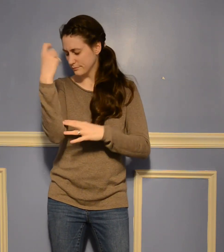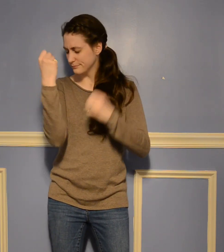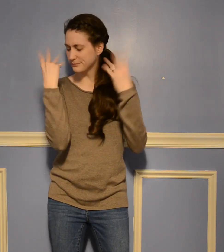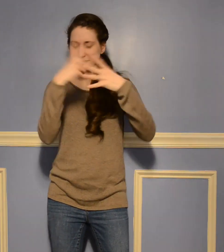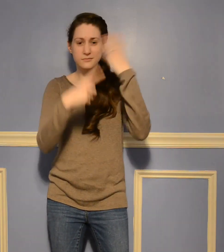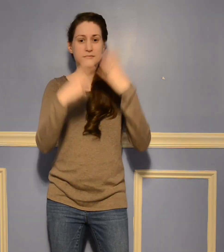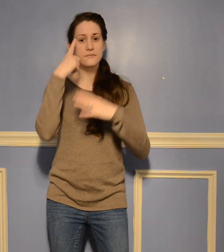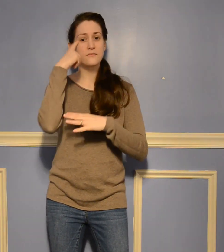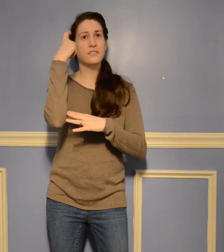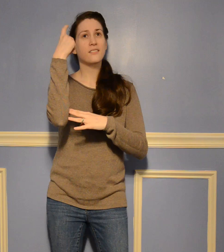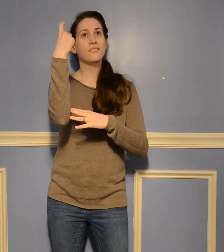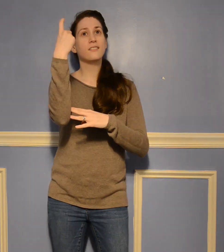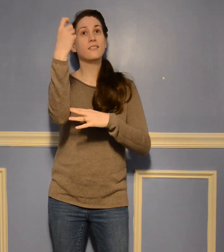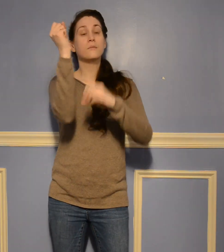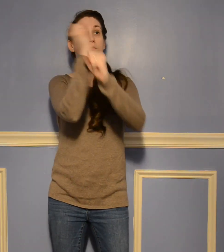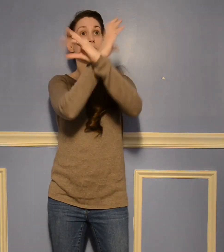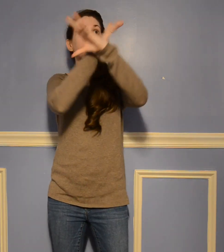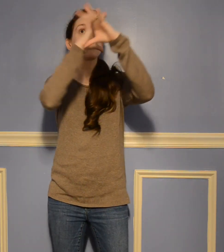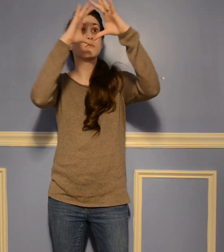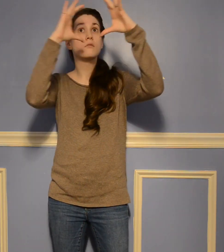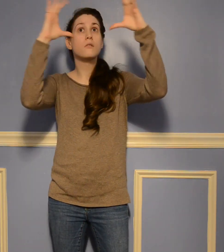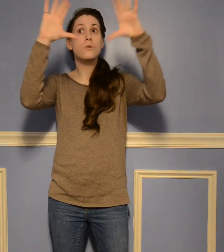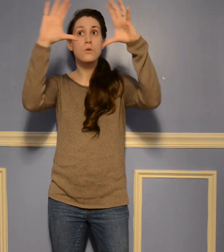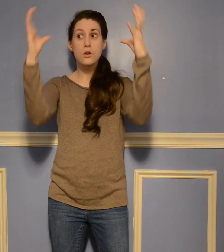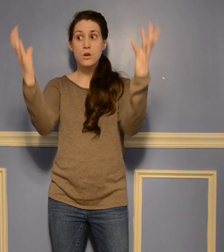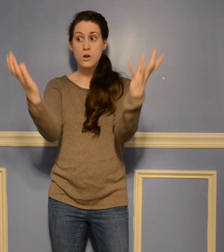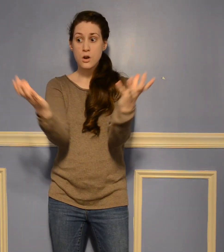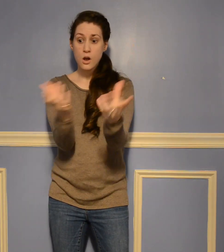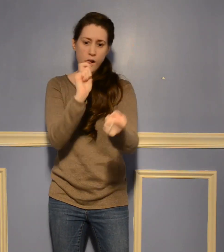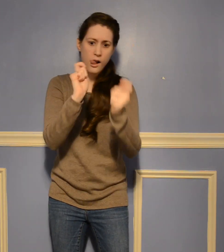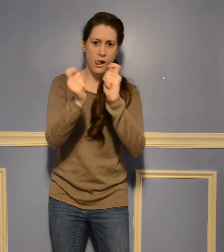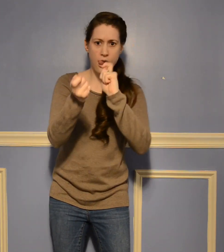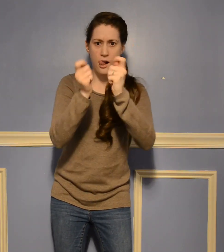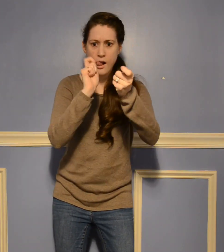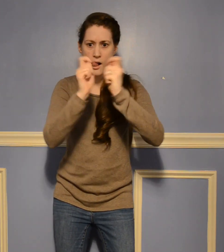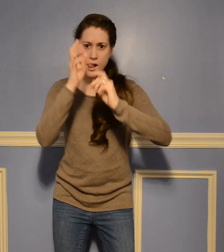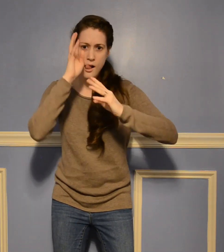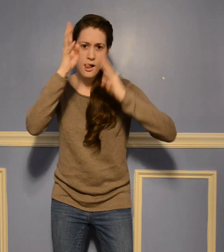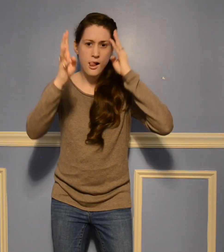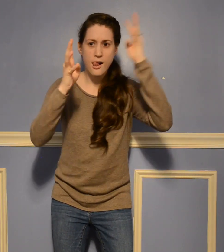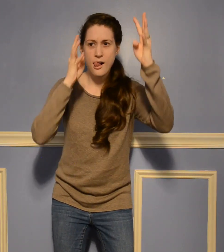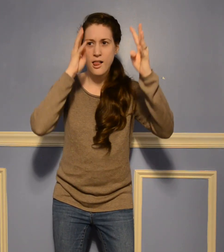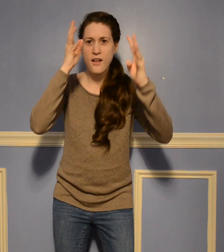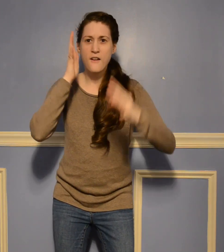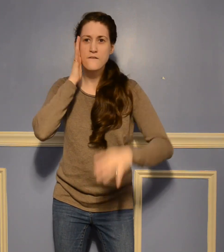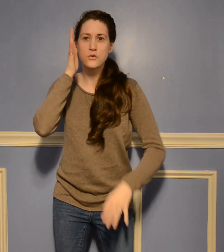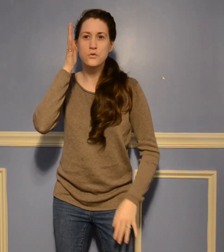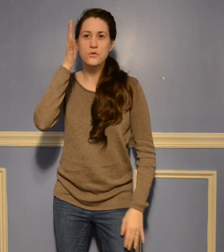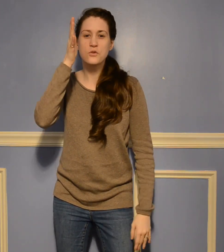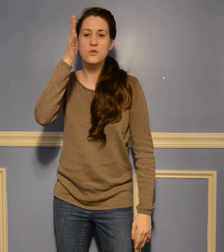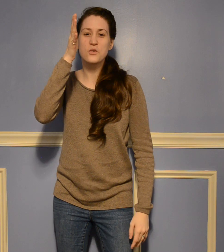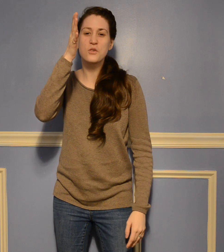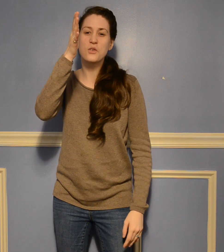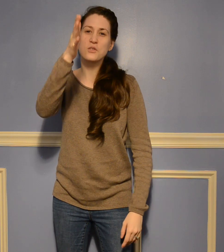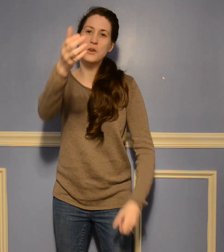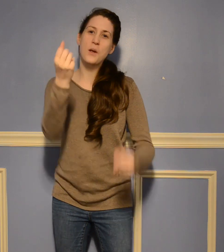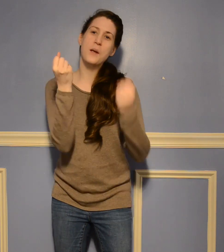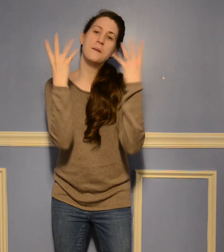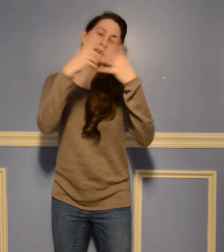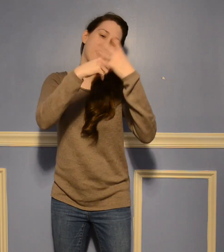A million dreams. I think of what the world could be, a vision of the one I see. A million